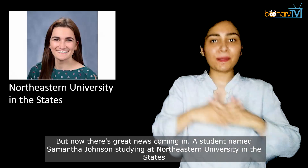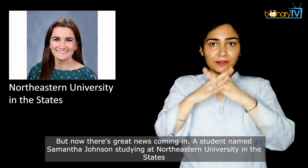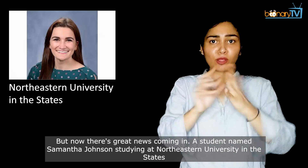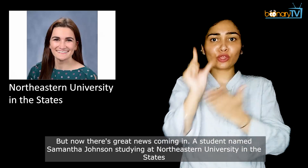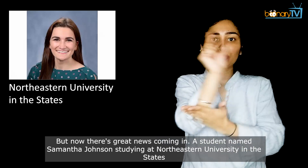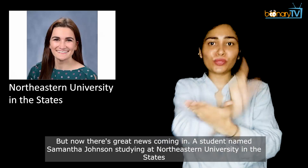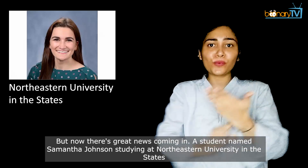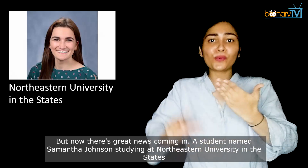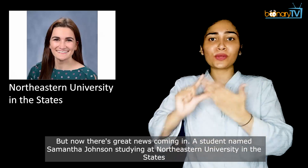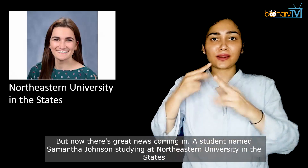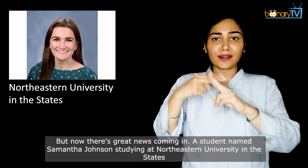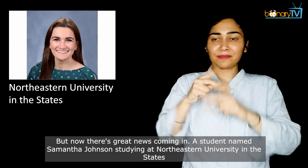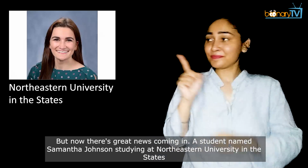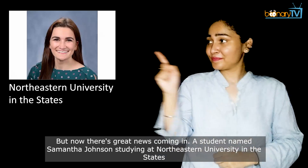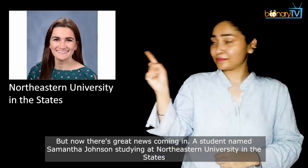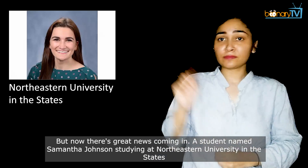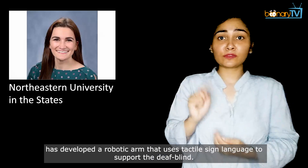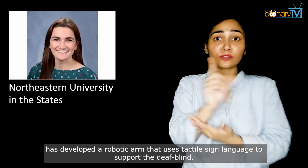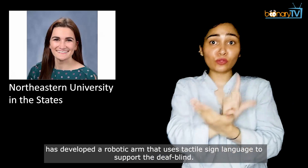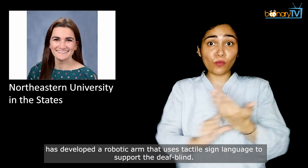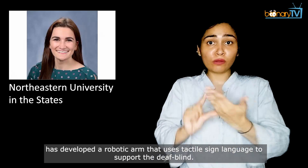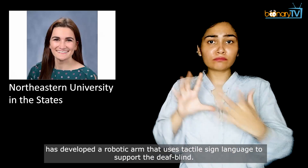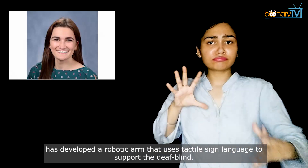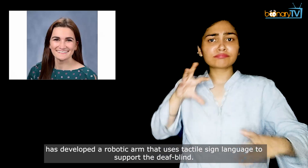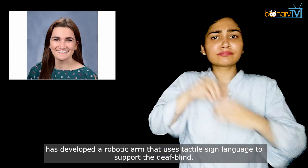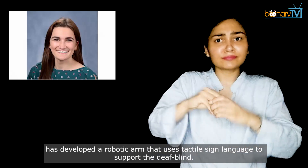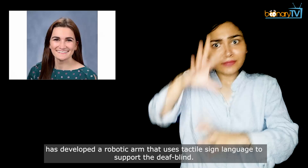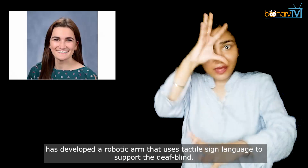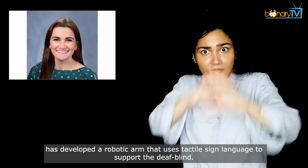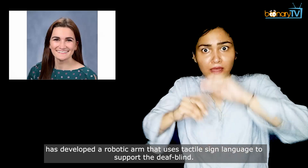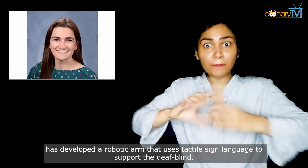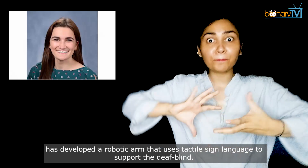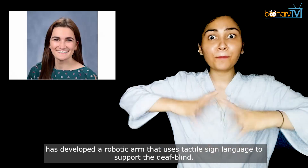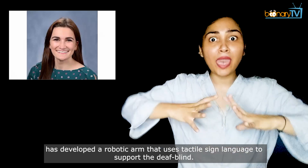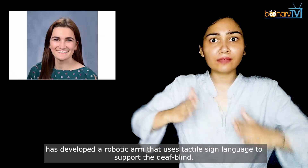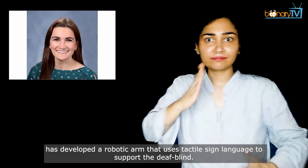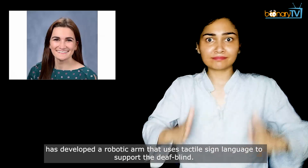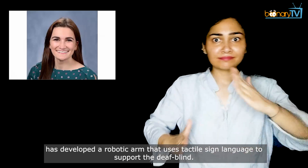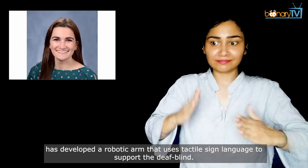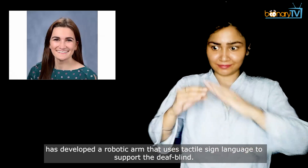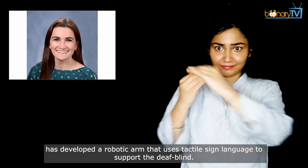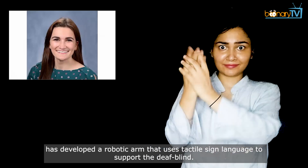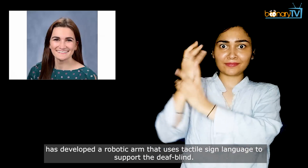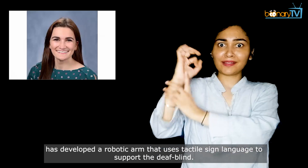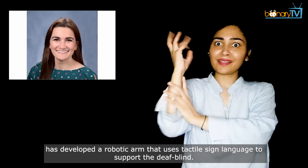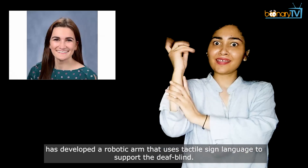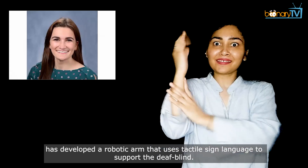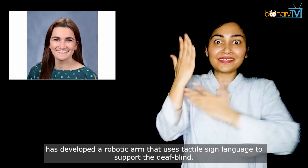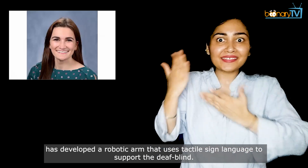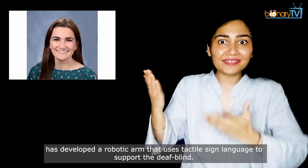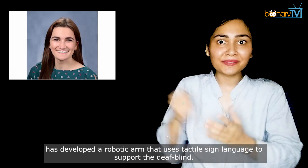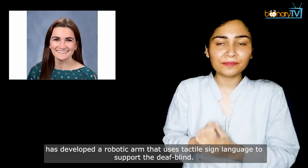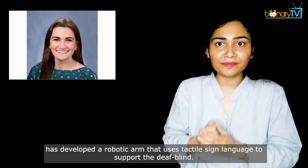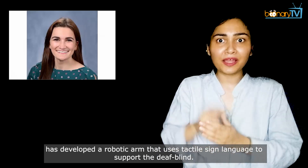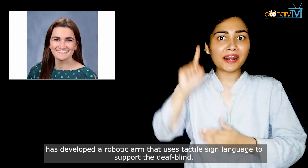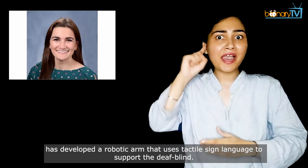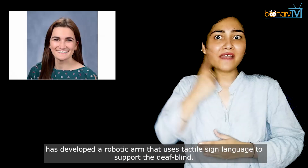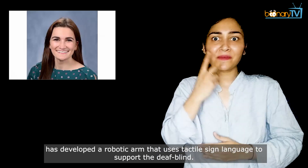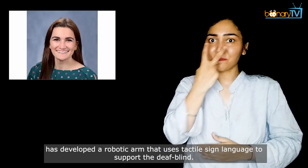University in the States, has developed a robotic arm that uses tactile sign language to support the deaf